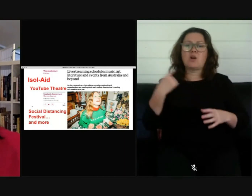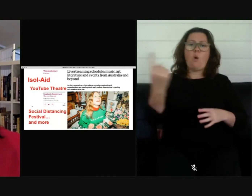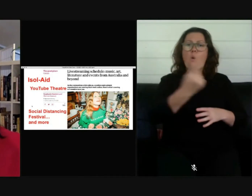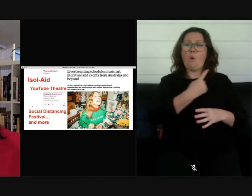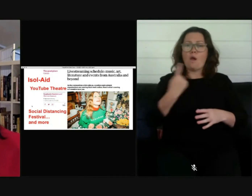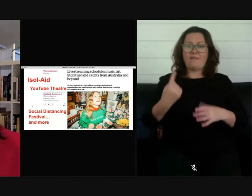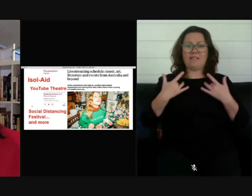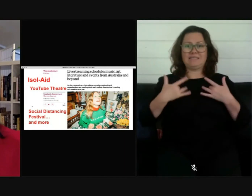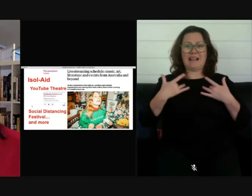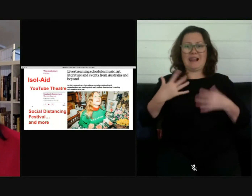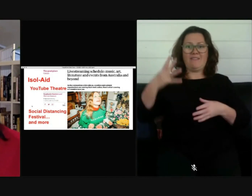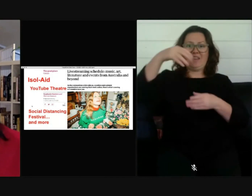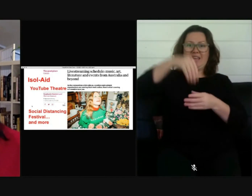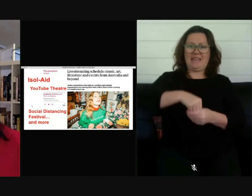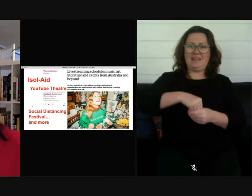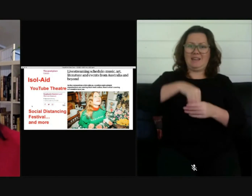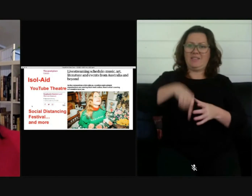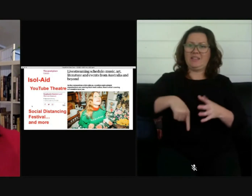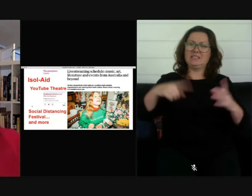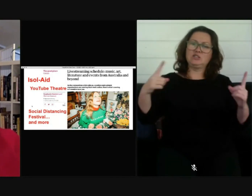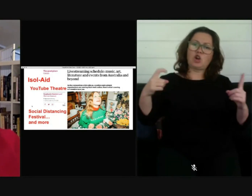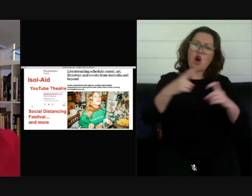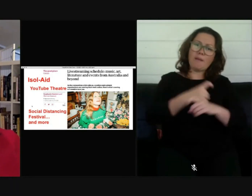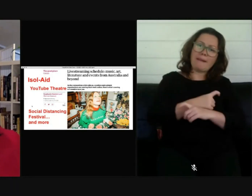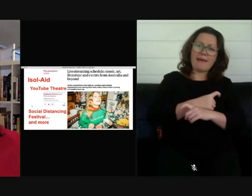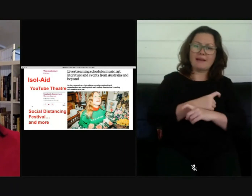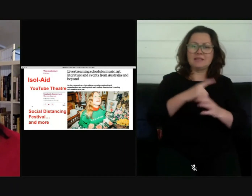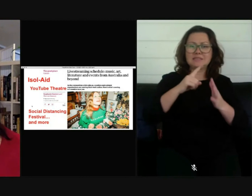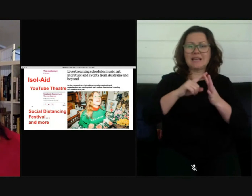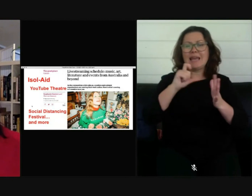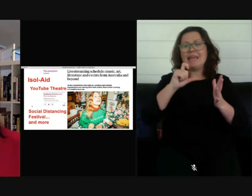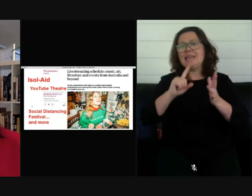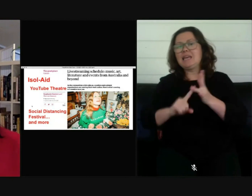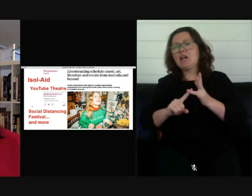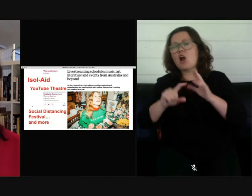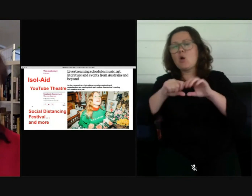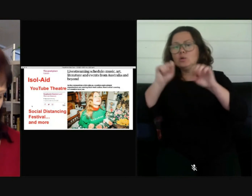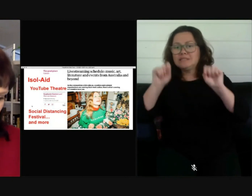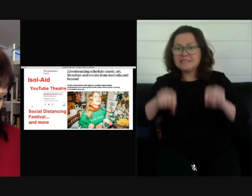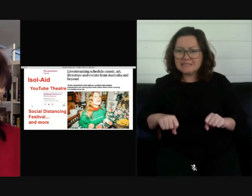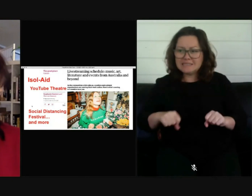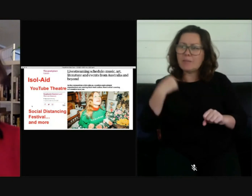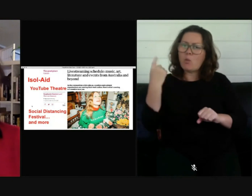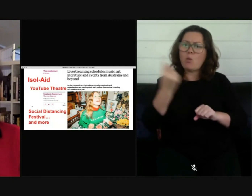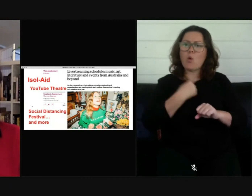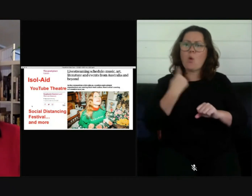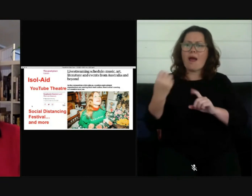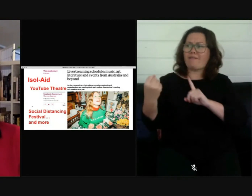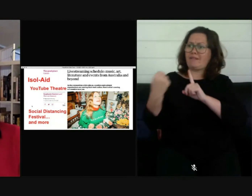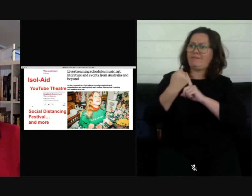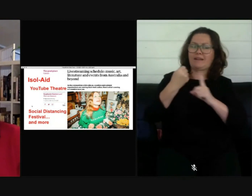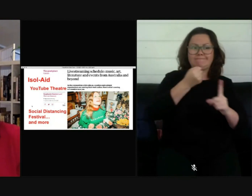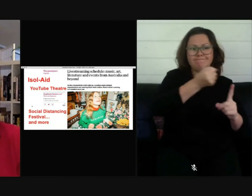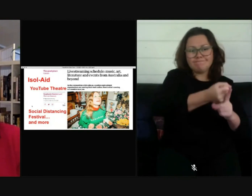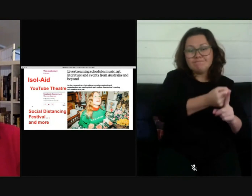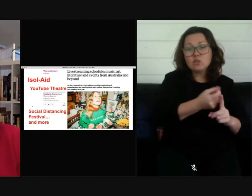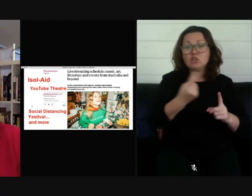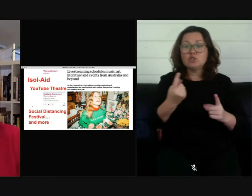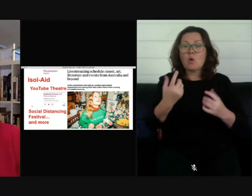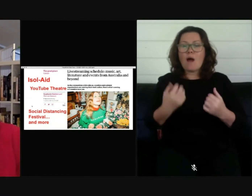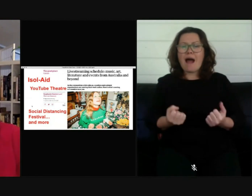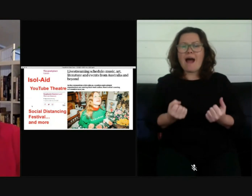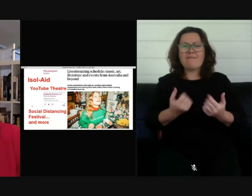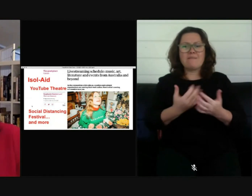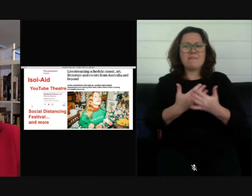equally affected. So there are lots of different suggestions out there for how you can support each other, whether